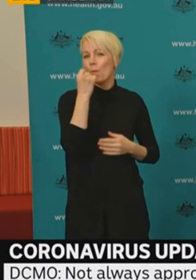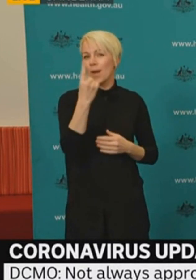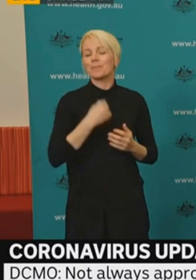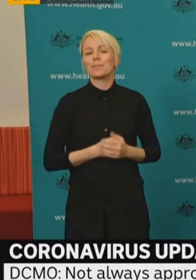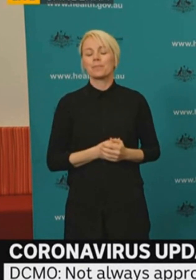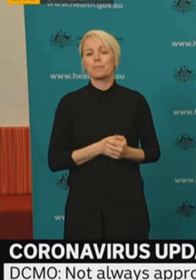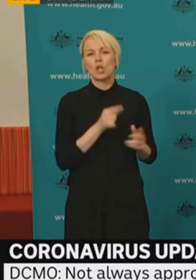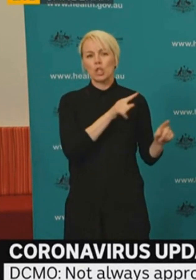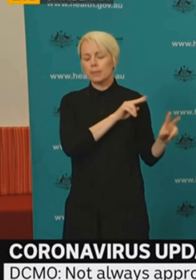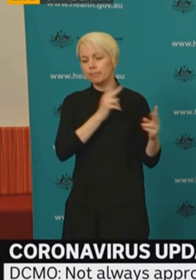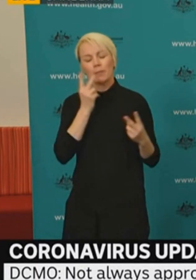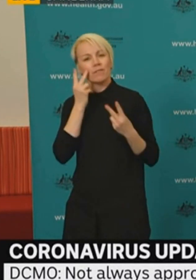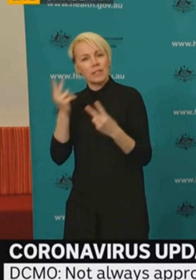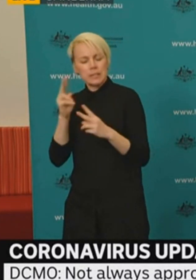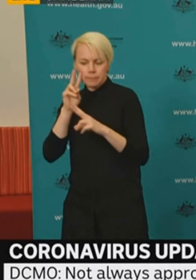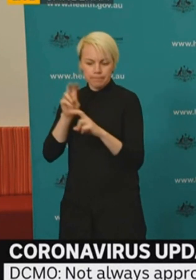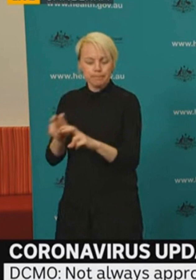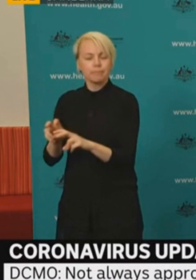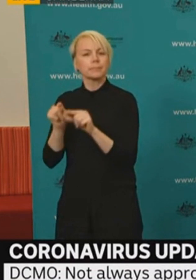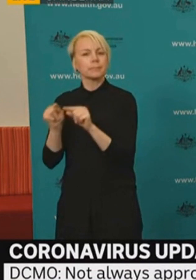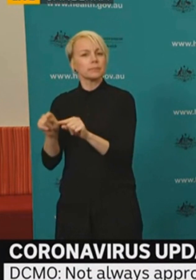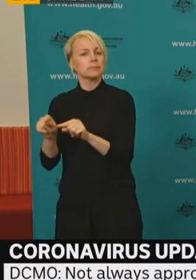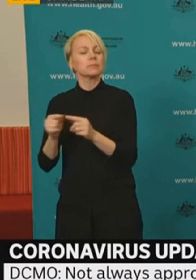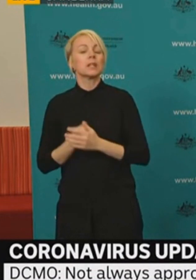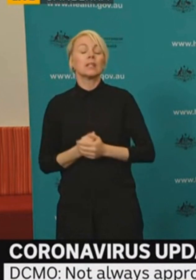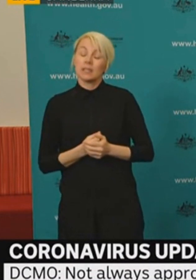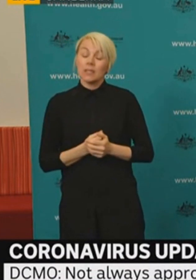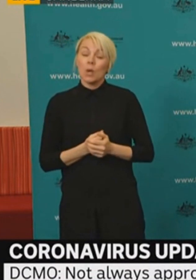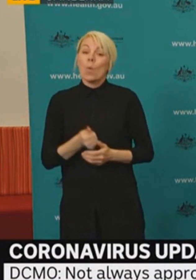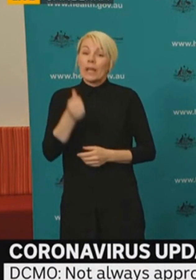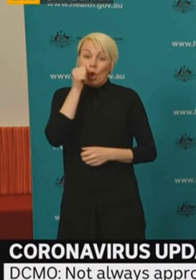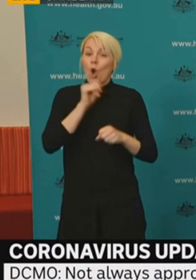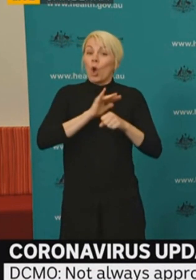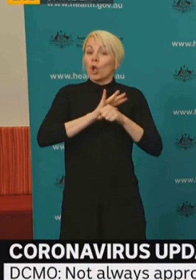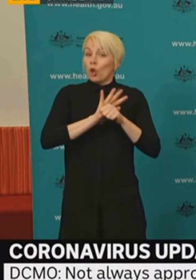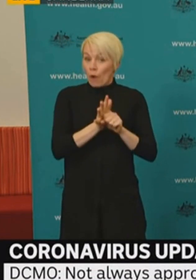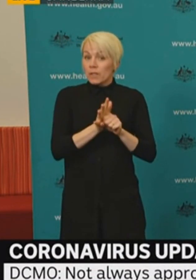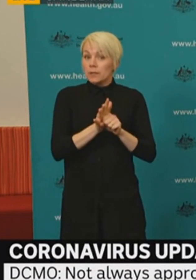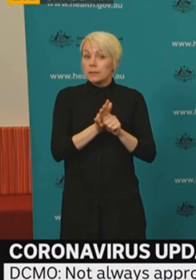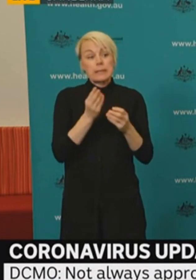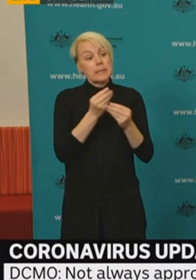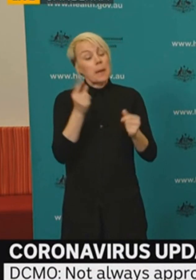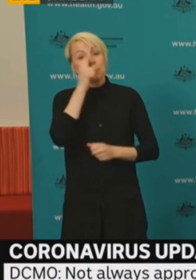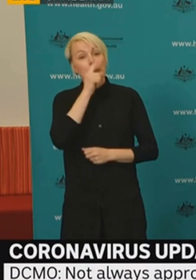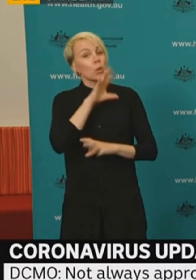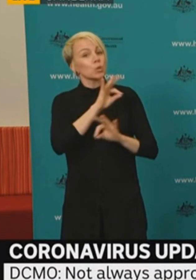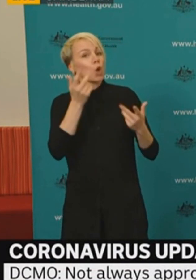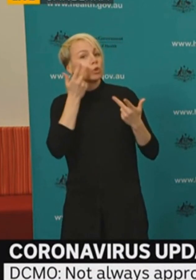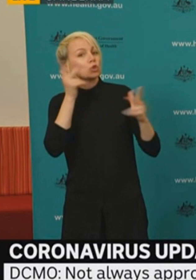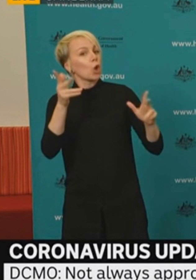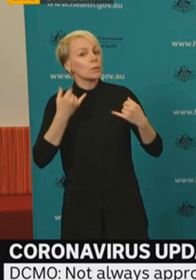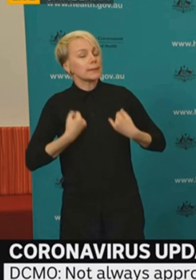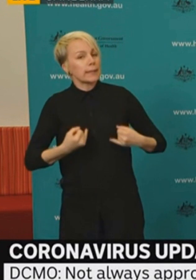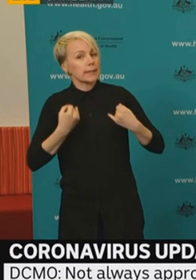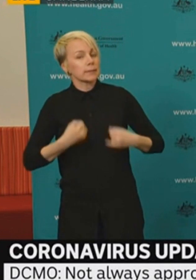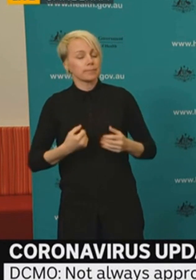there reflect the fact that COVID-19 has a known pre-symptomatic period. That for 48 hours at